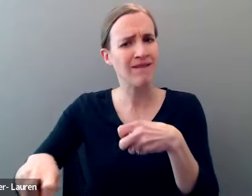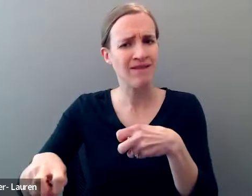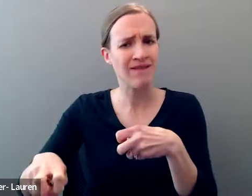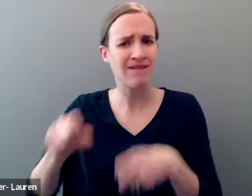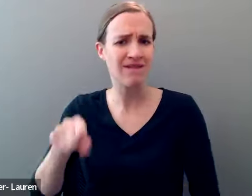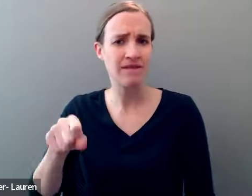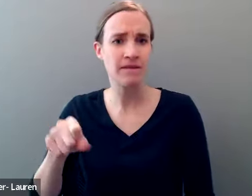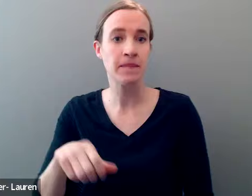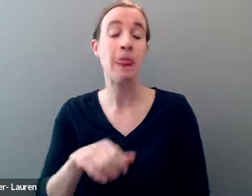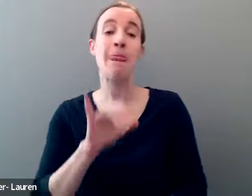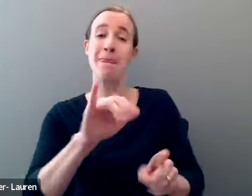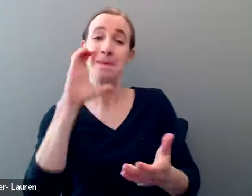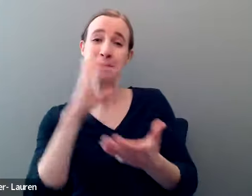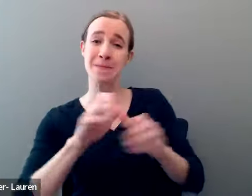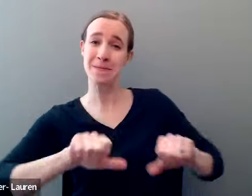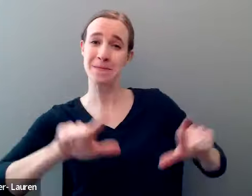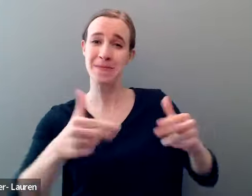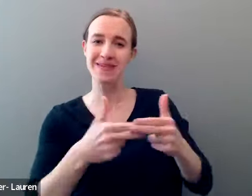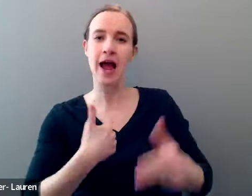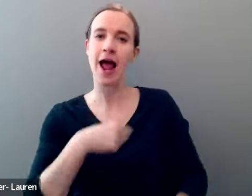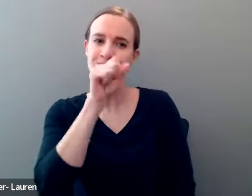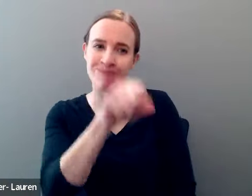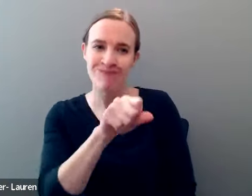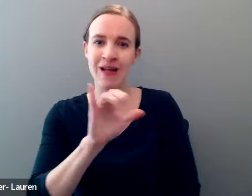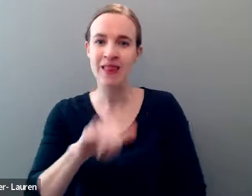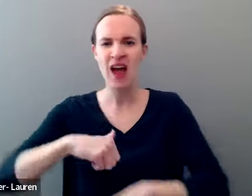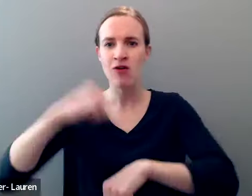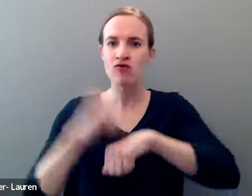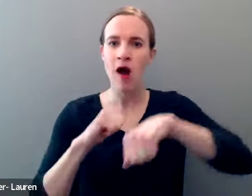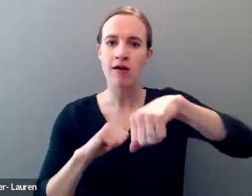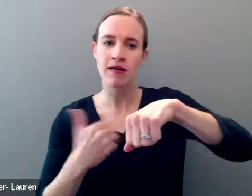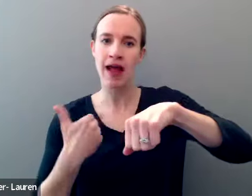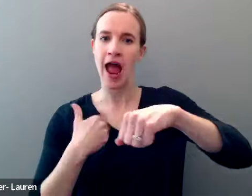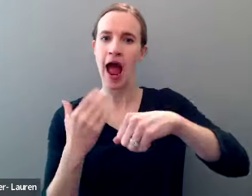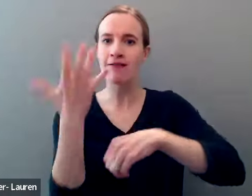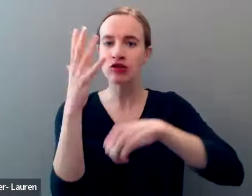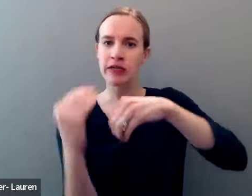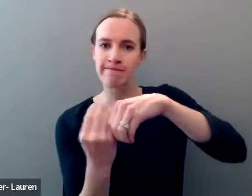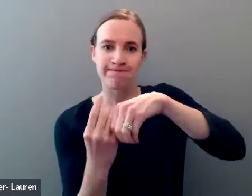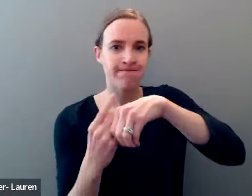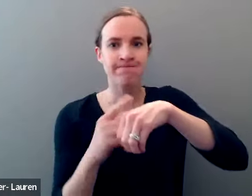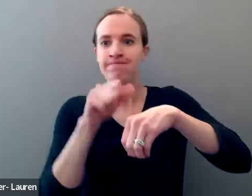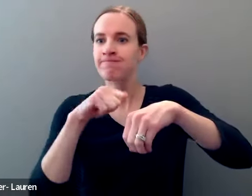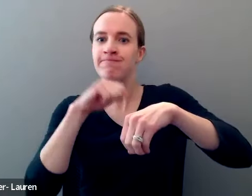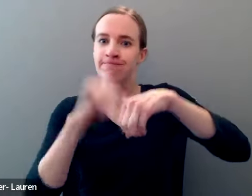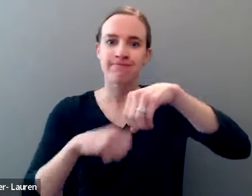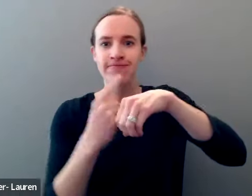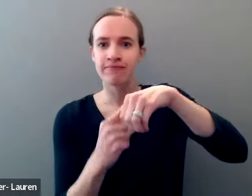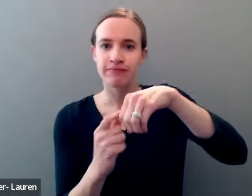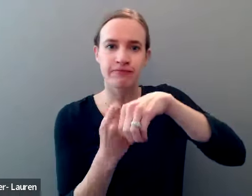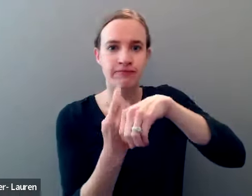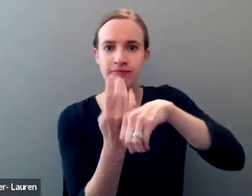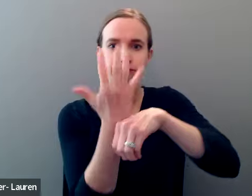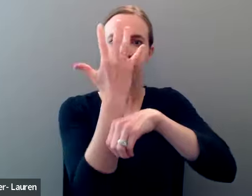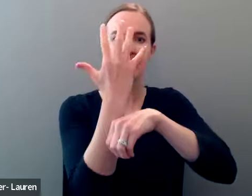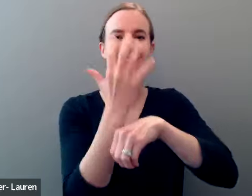this photograph of the tree growing out of a rock. I think that also kind of imagery is always pleasant.